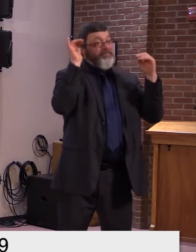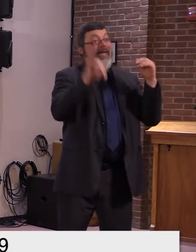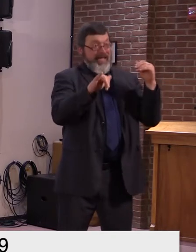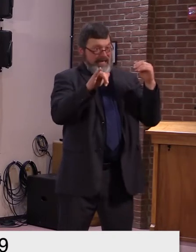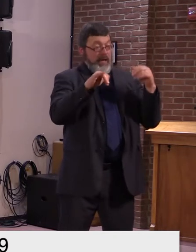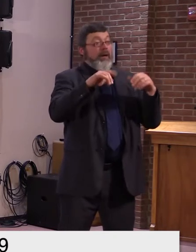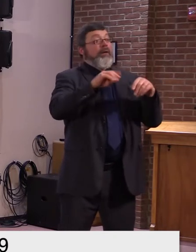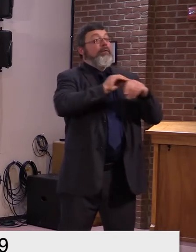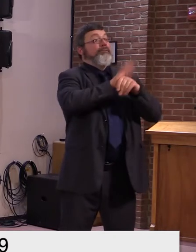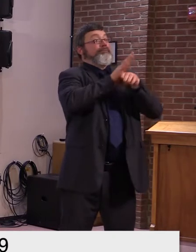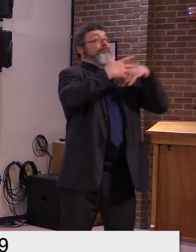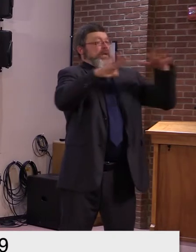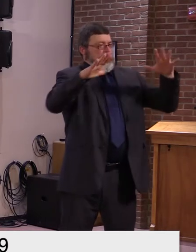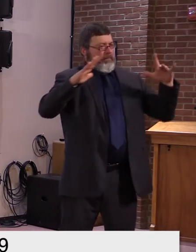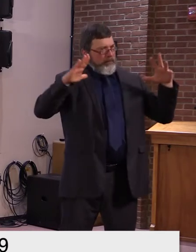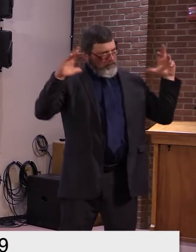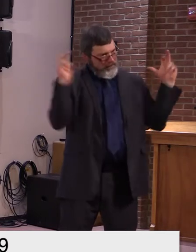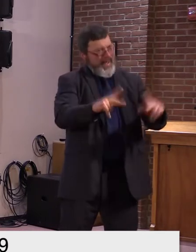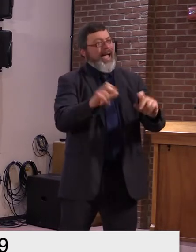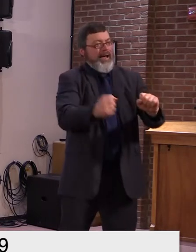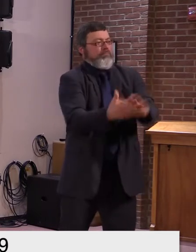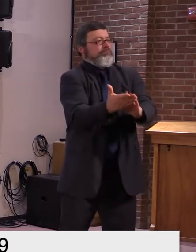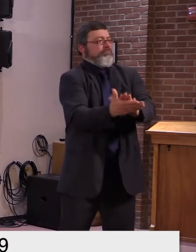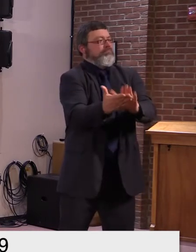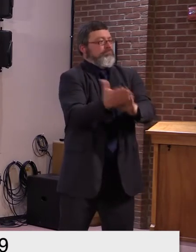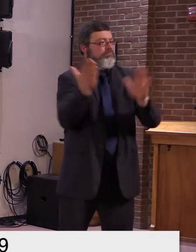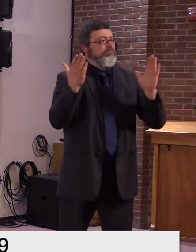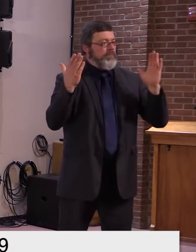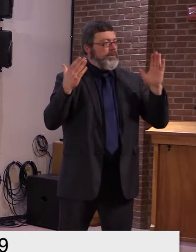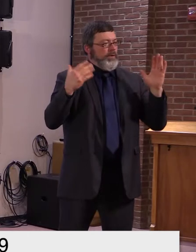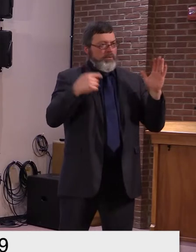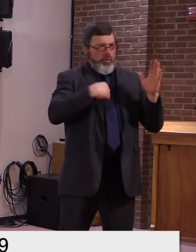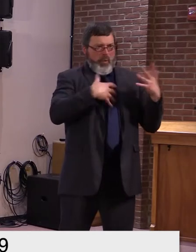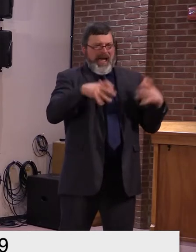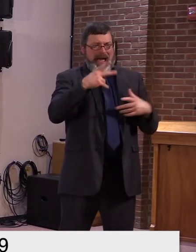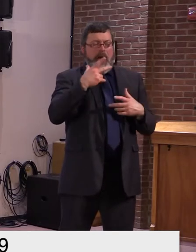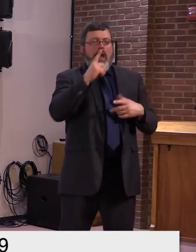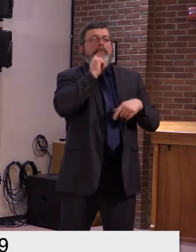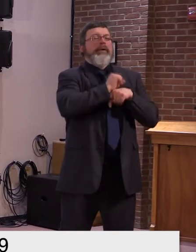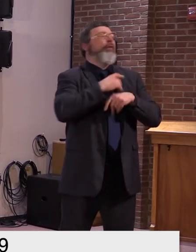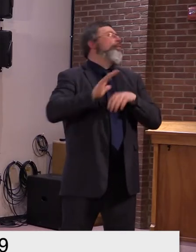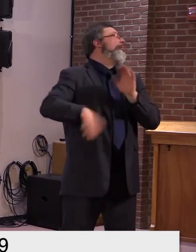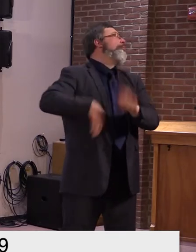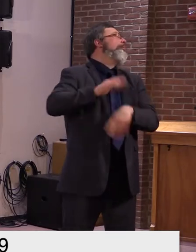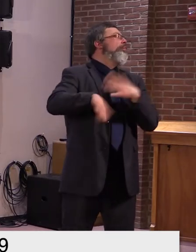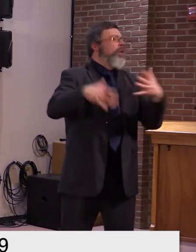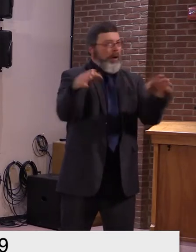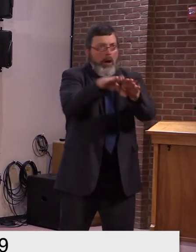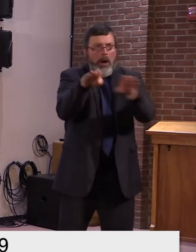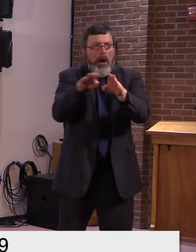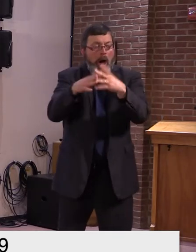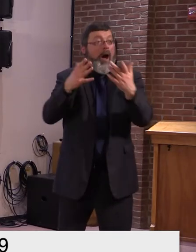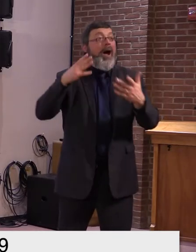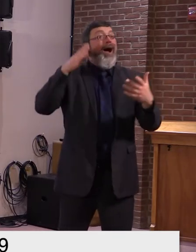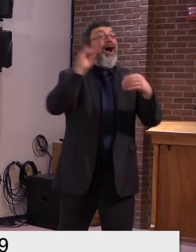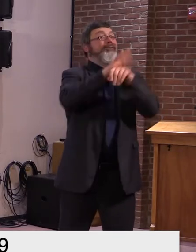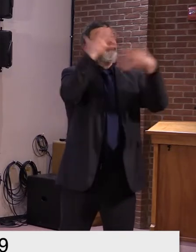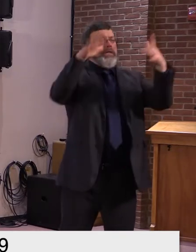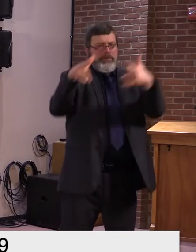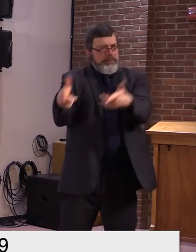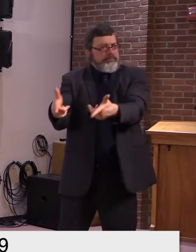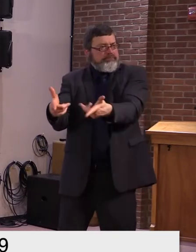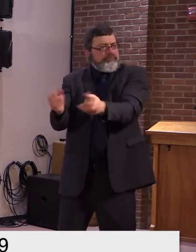behind. So that's the broad outline. There's going to be a lot of details that have to be worked out, as has been the case. And